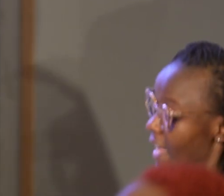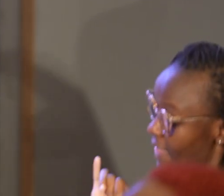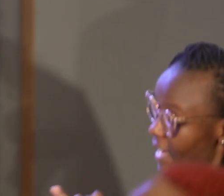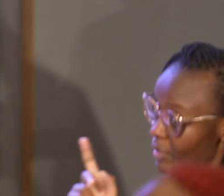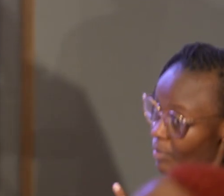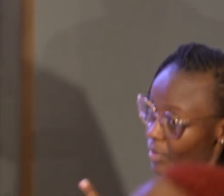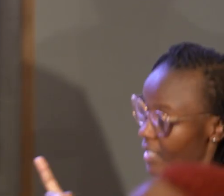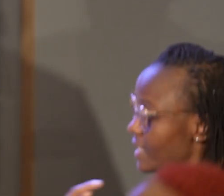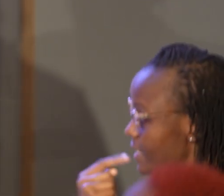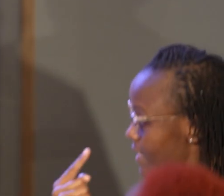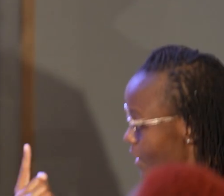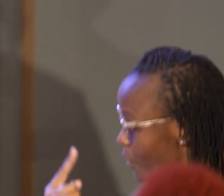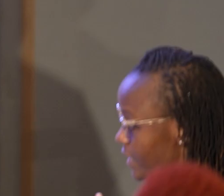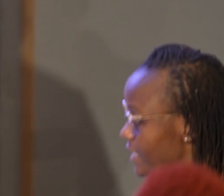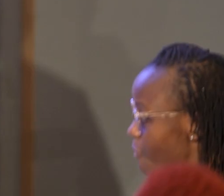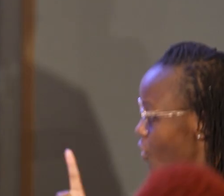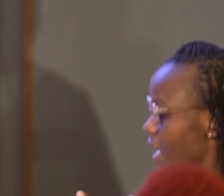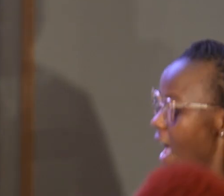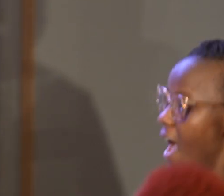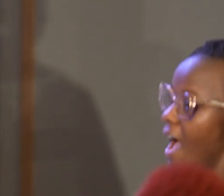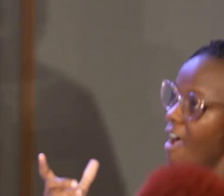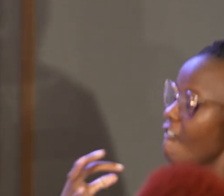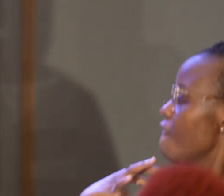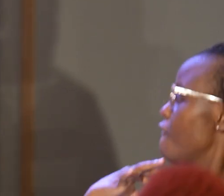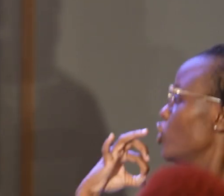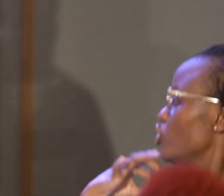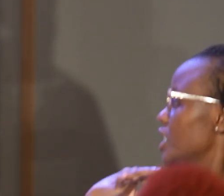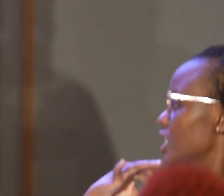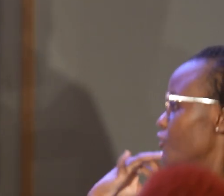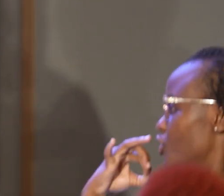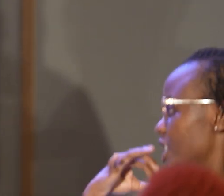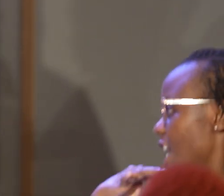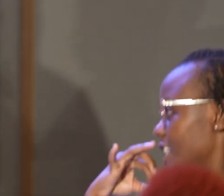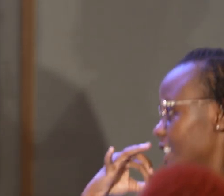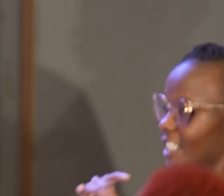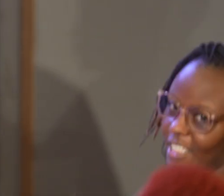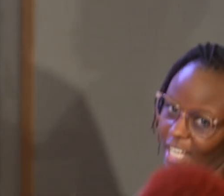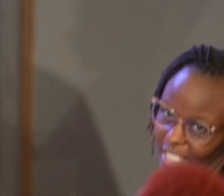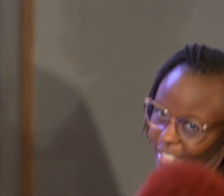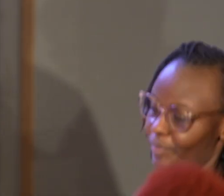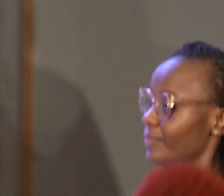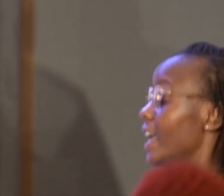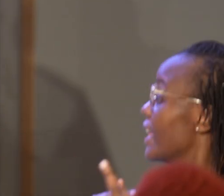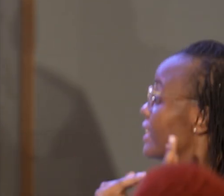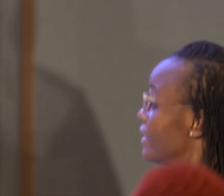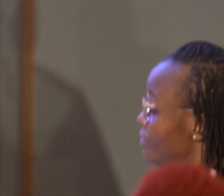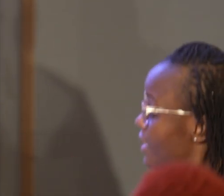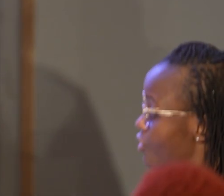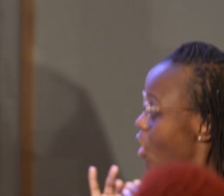is a voluntary standard, that the obligations or